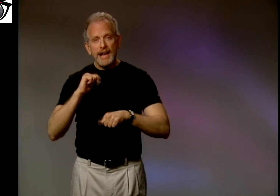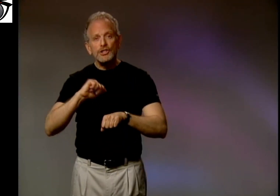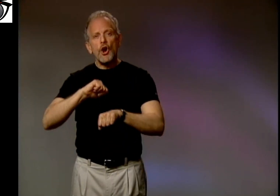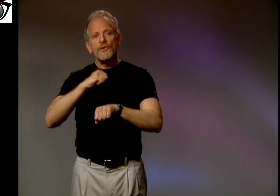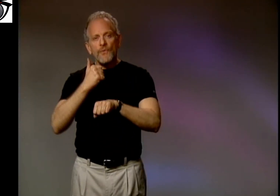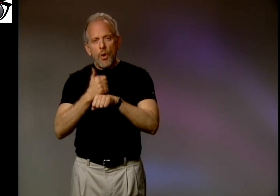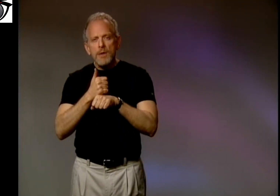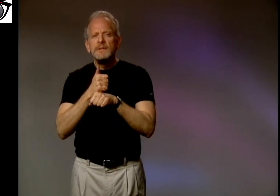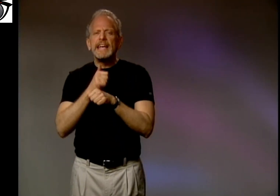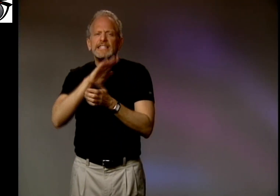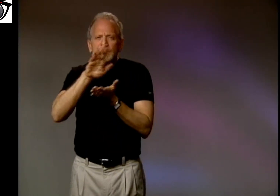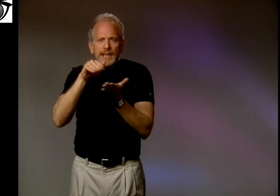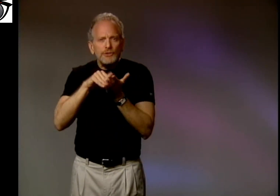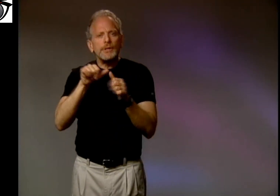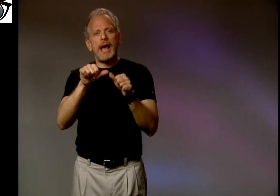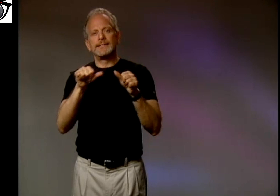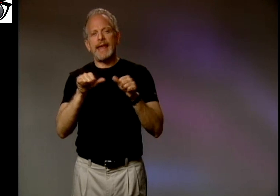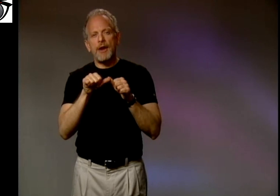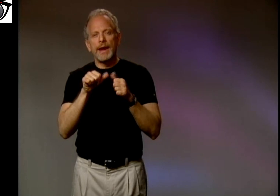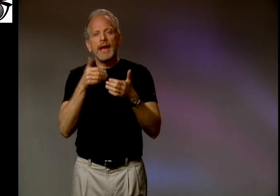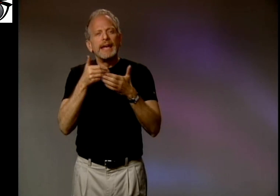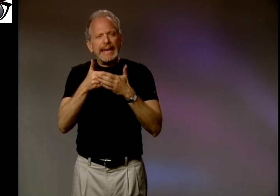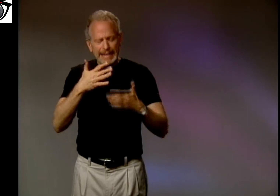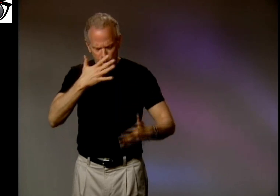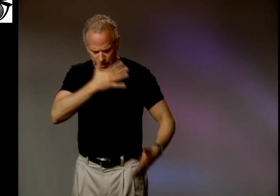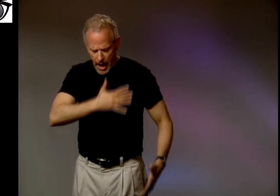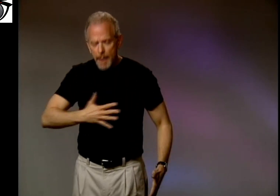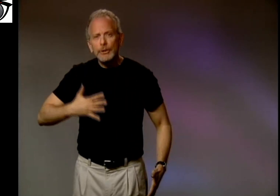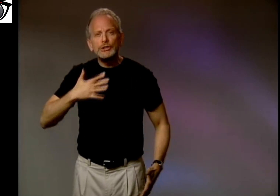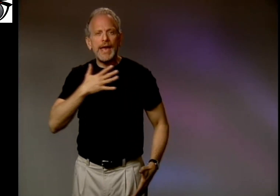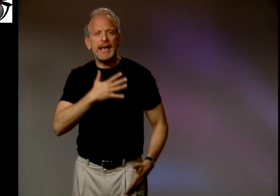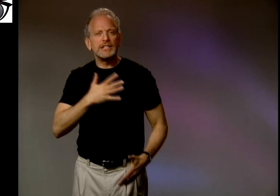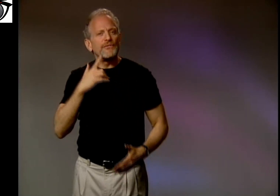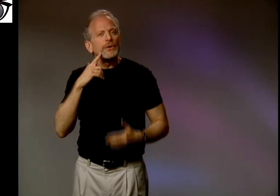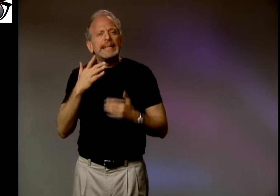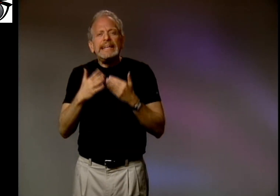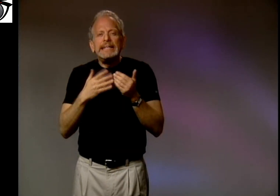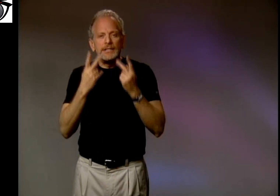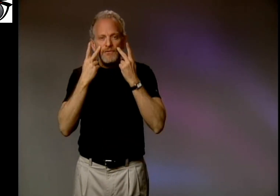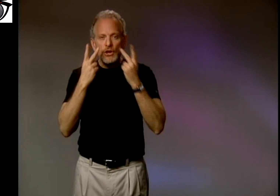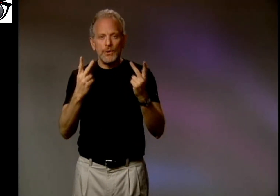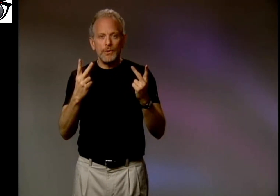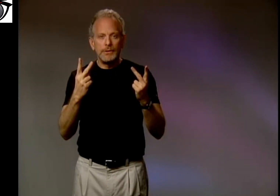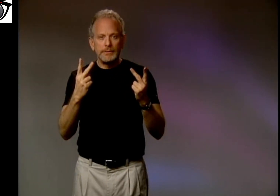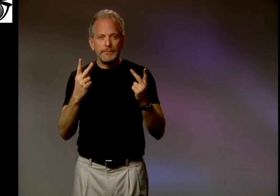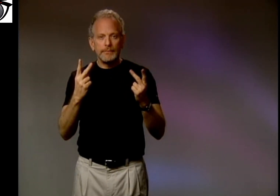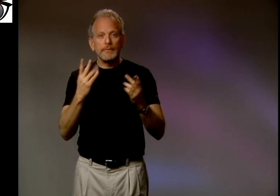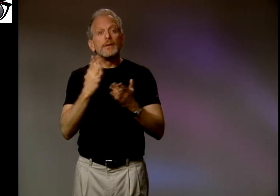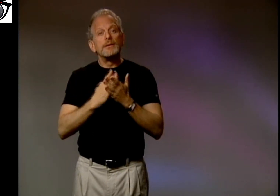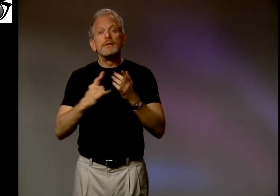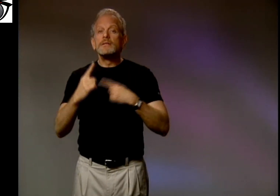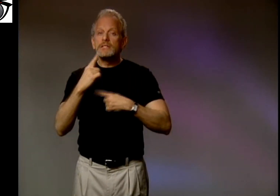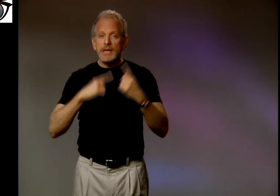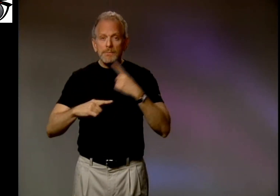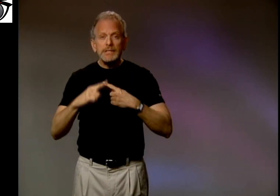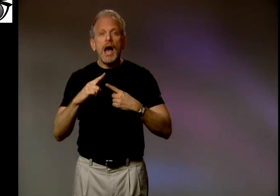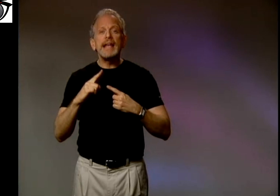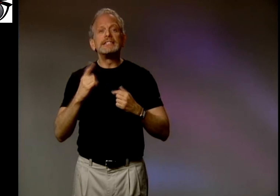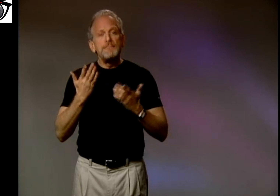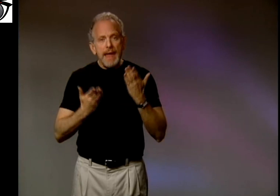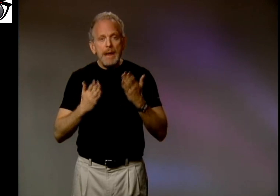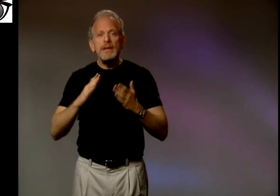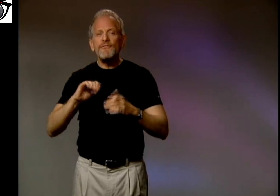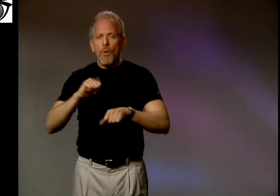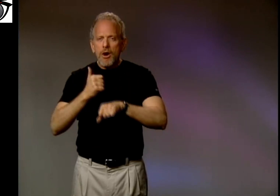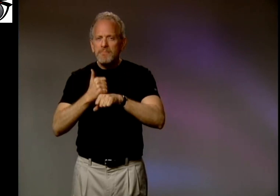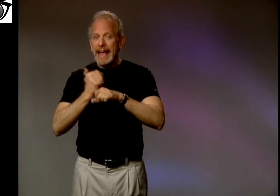Most signs are formed in a centralized area near the upper chest for ease of view. Some